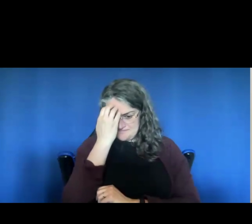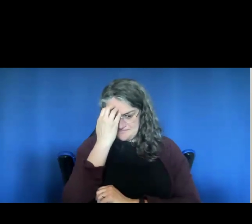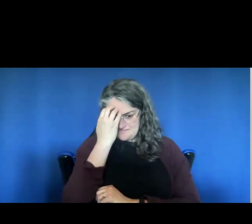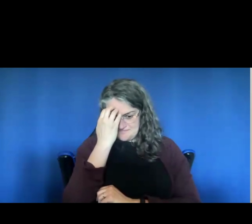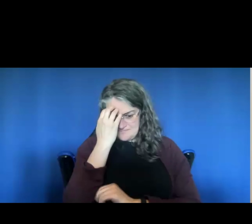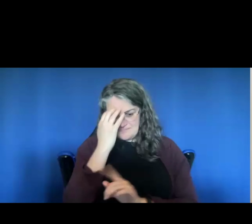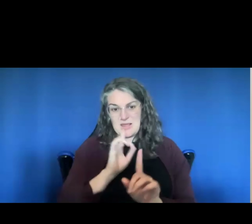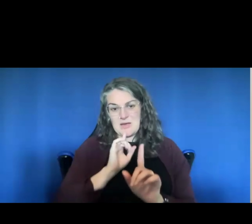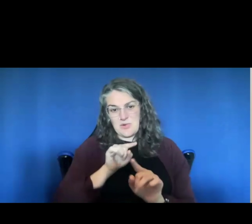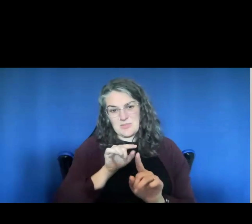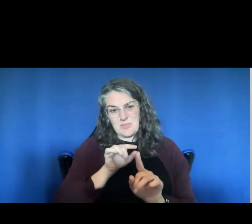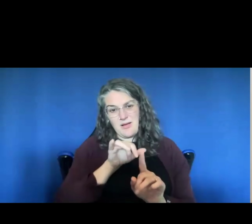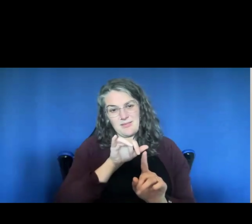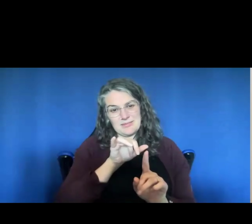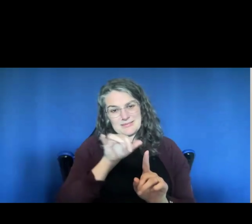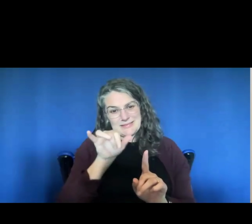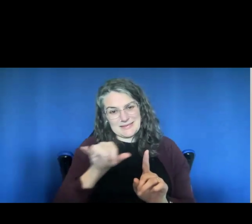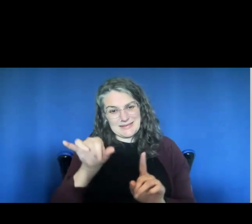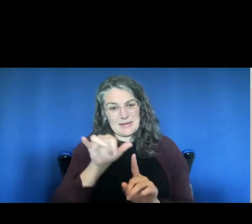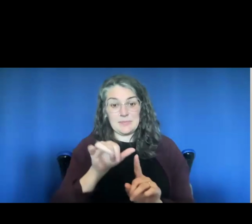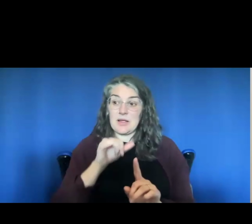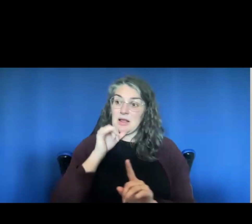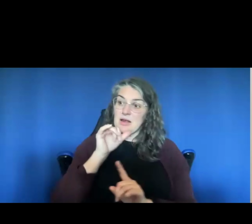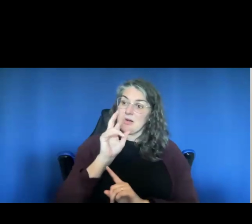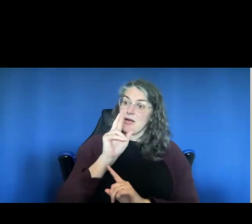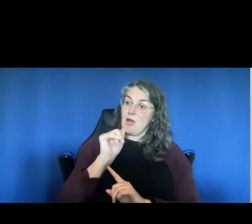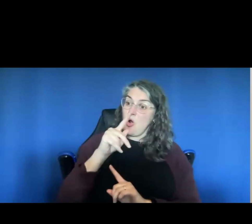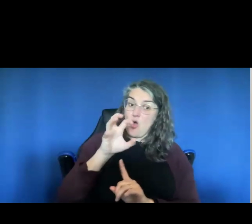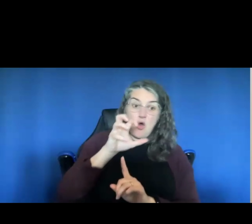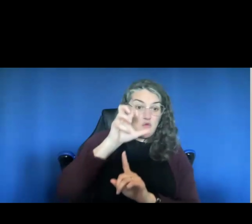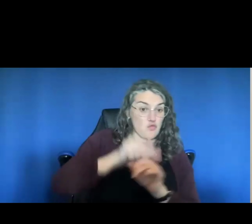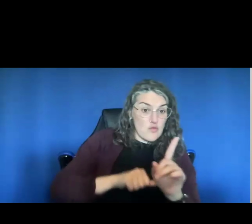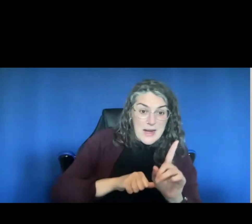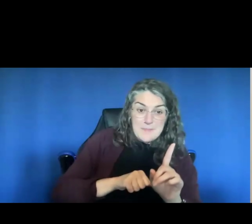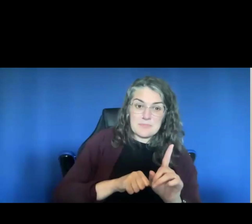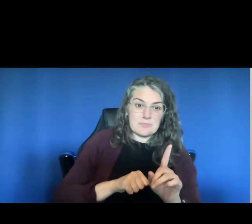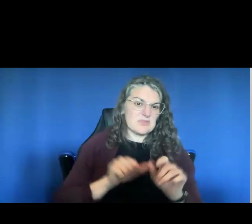commonplaces. It wasn't rape, so it wasn't worth more thought.